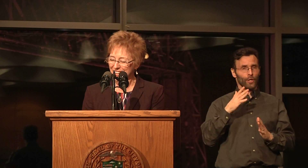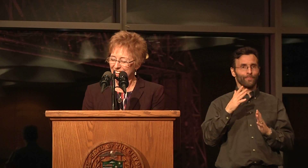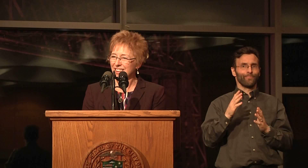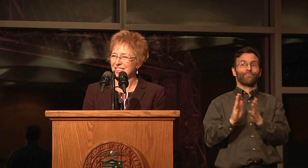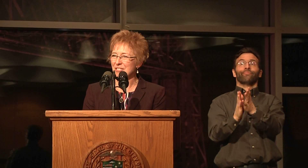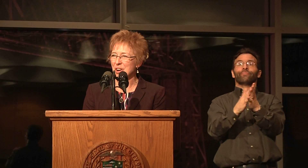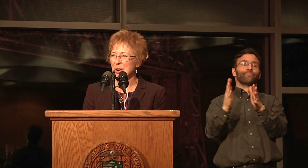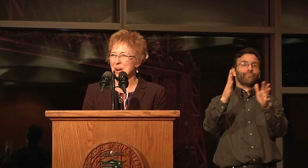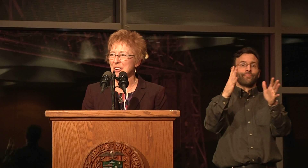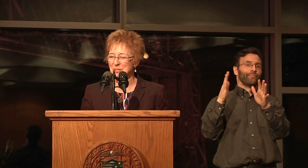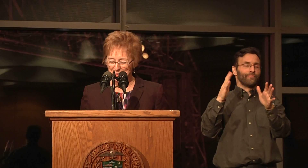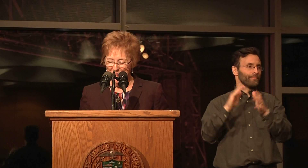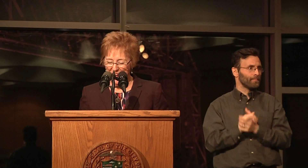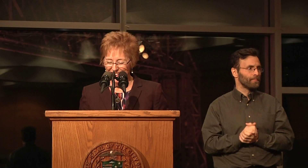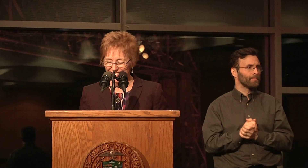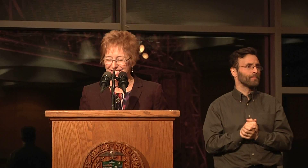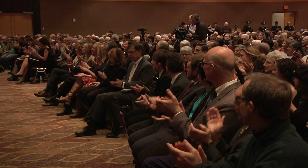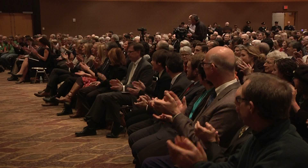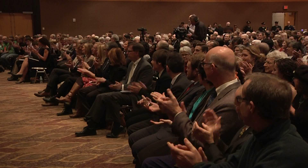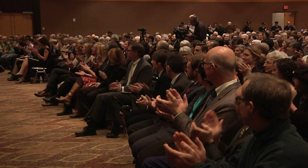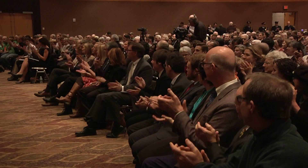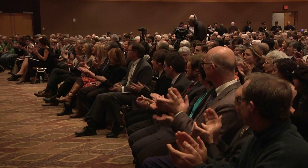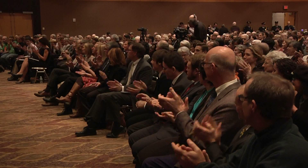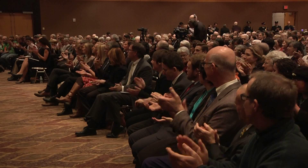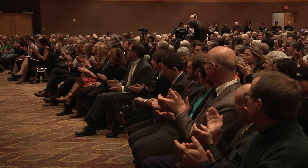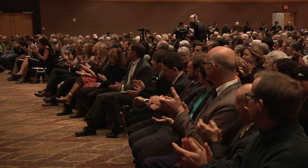So let's give her a round of applause.